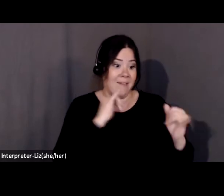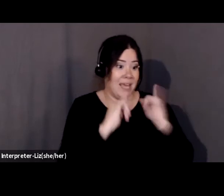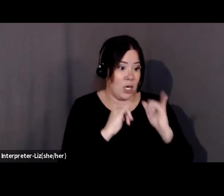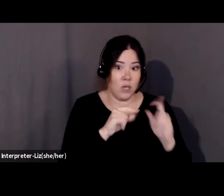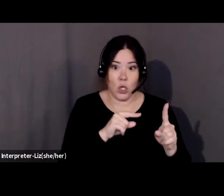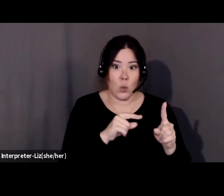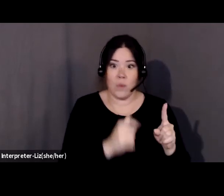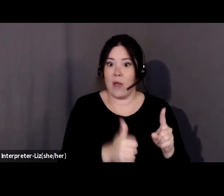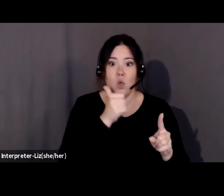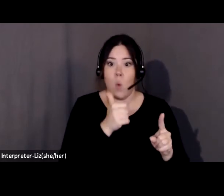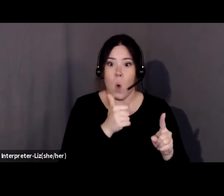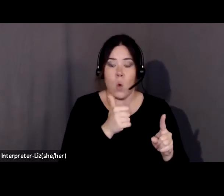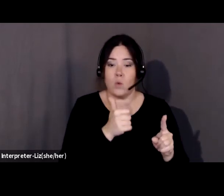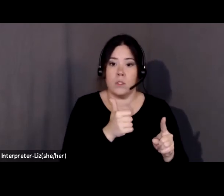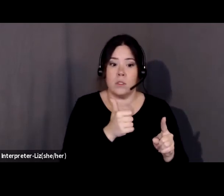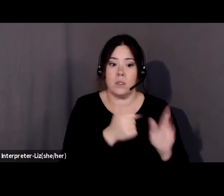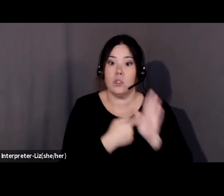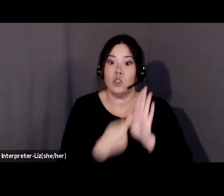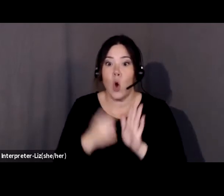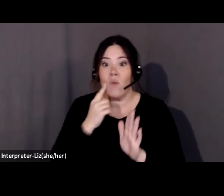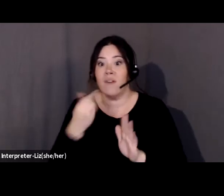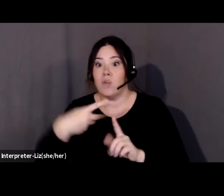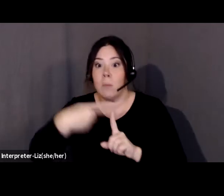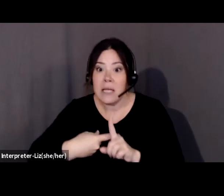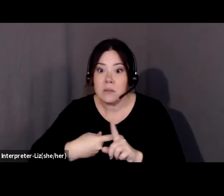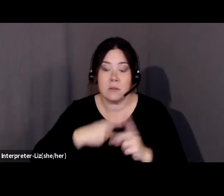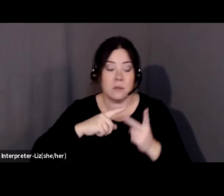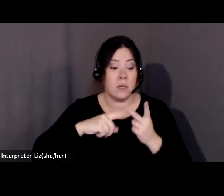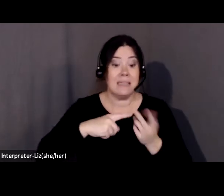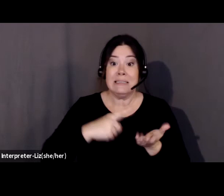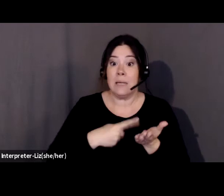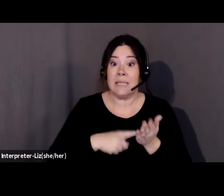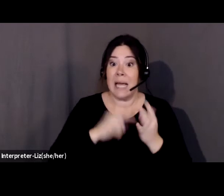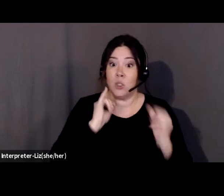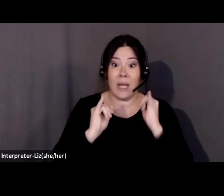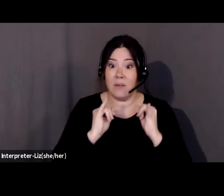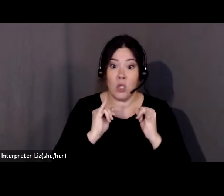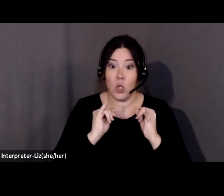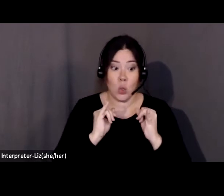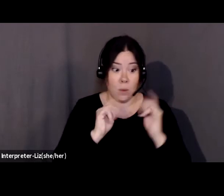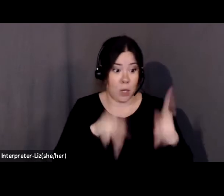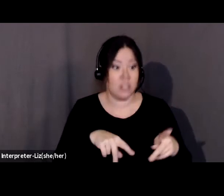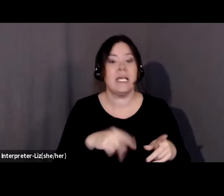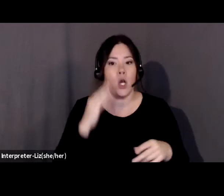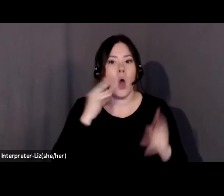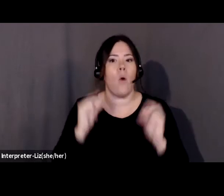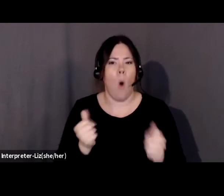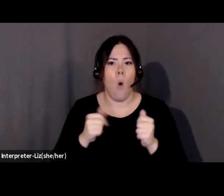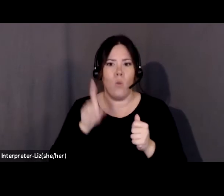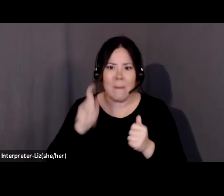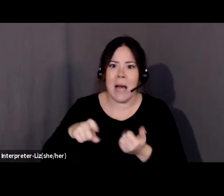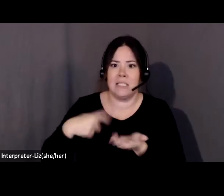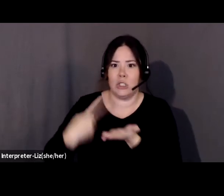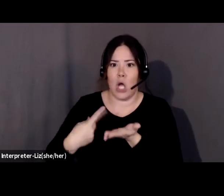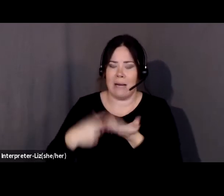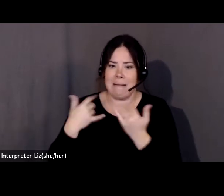on the air for a few months. Sometimes you will be interviewing someone and immediately know that we have to get this up. This has